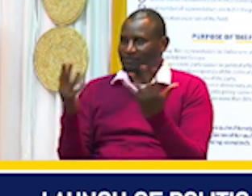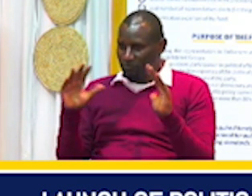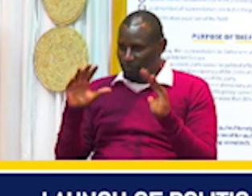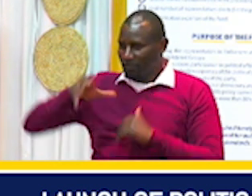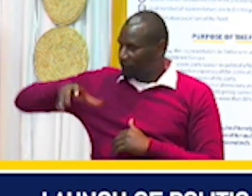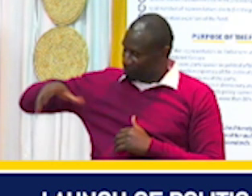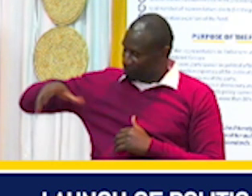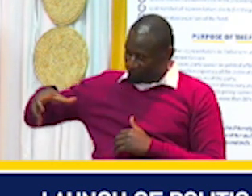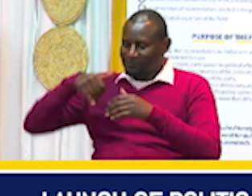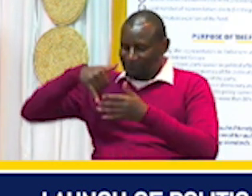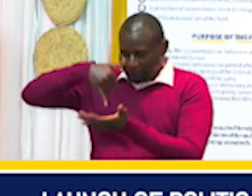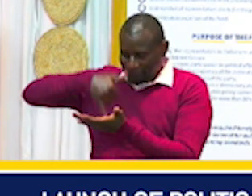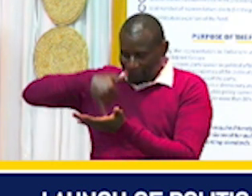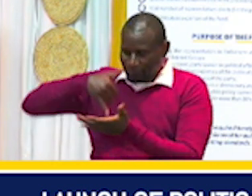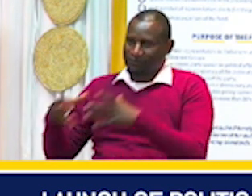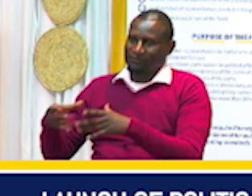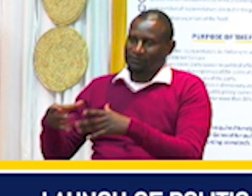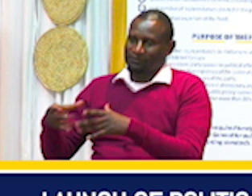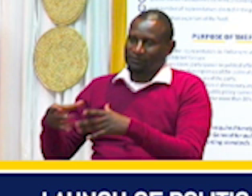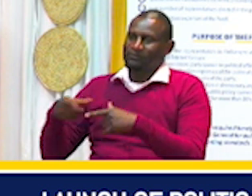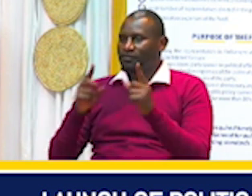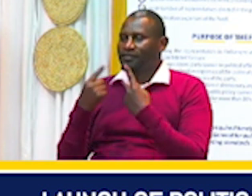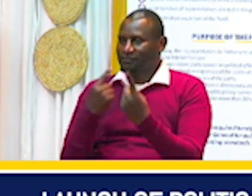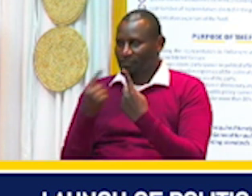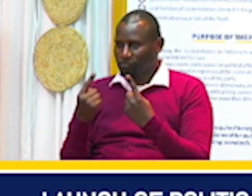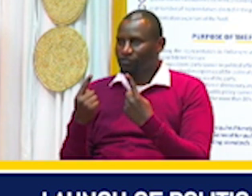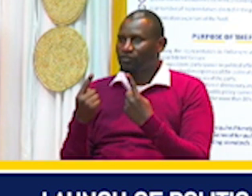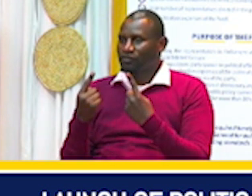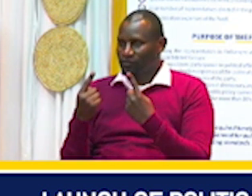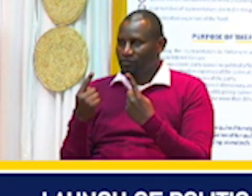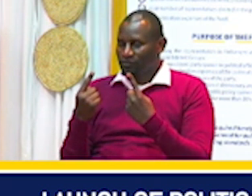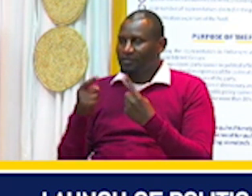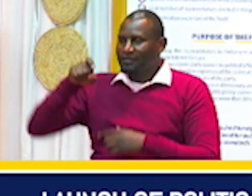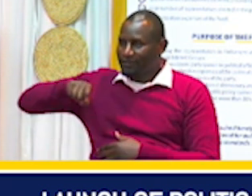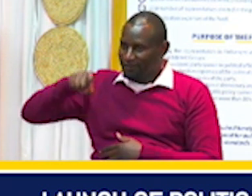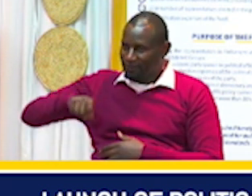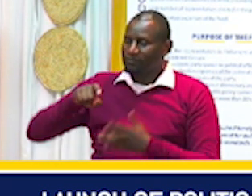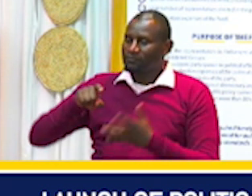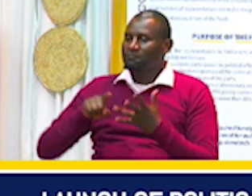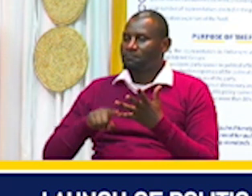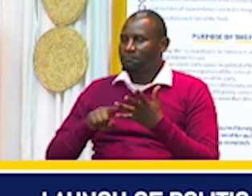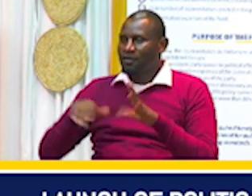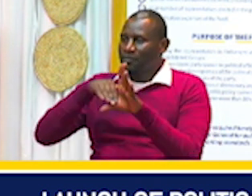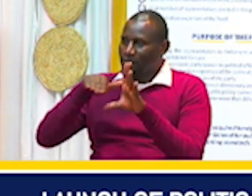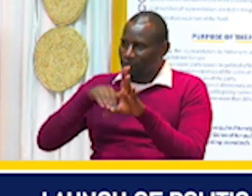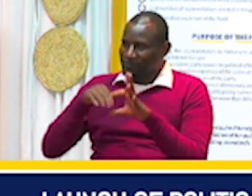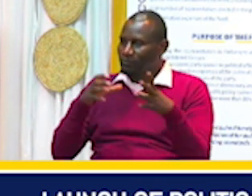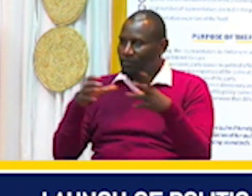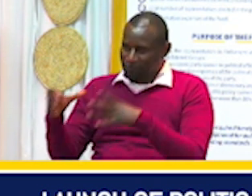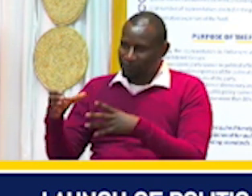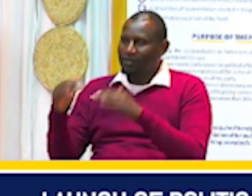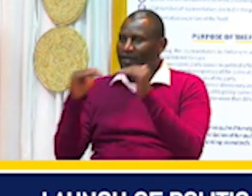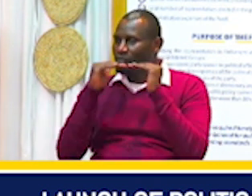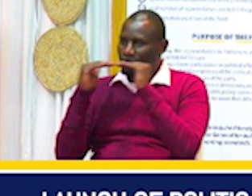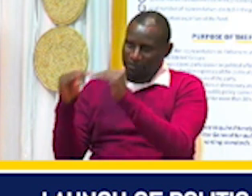in the parties itself, and the decision-making process of the needs. The members of these parties, the voters of the